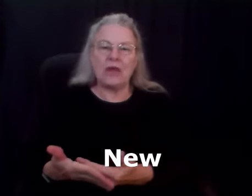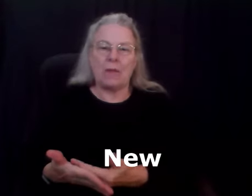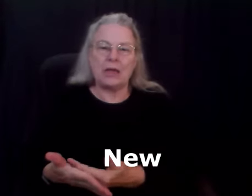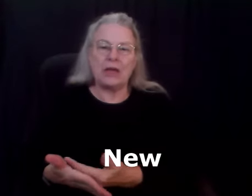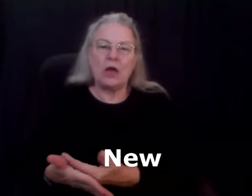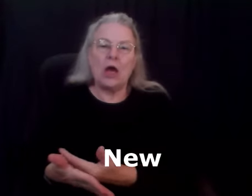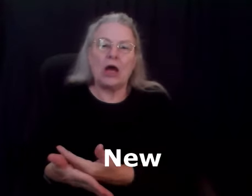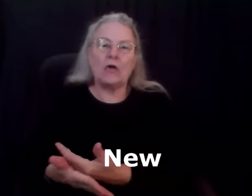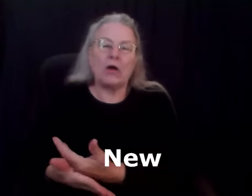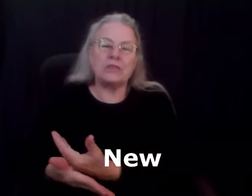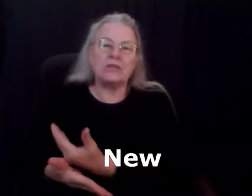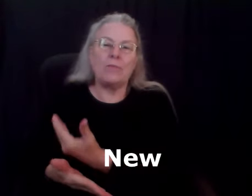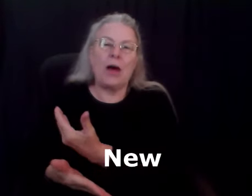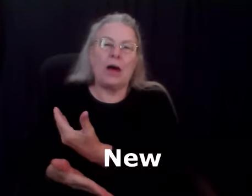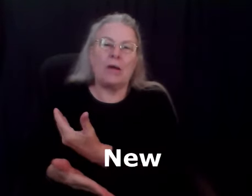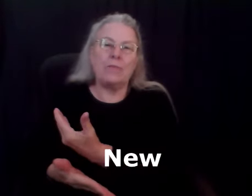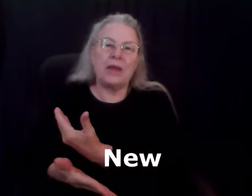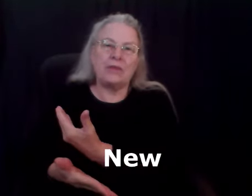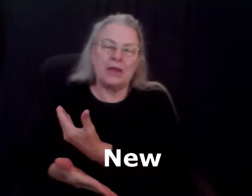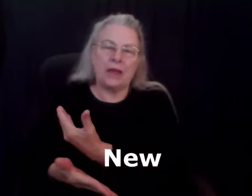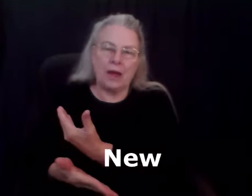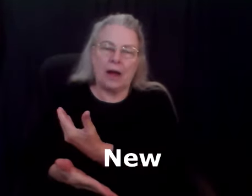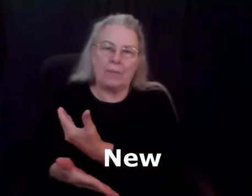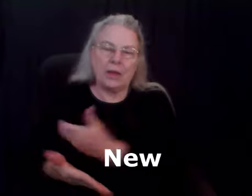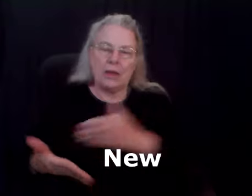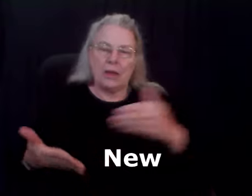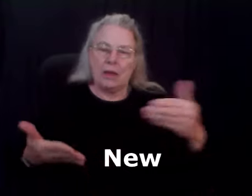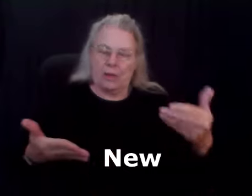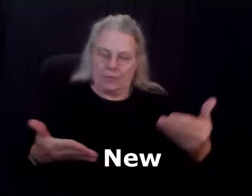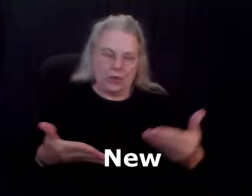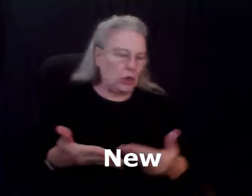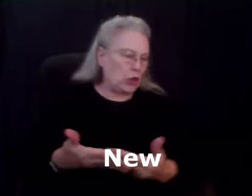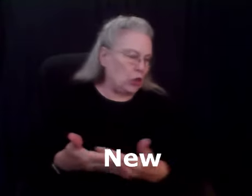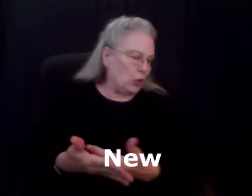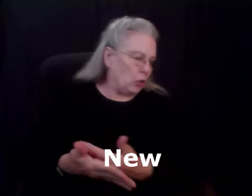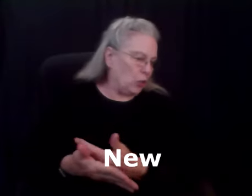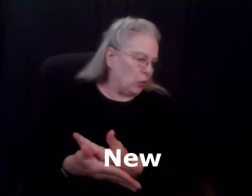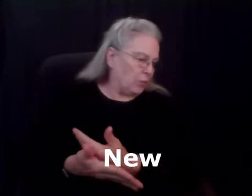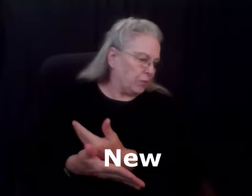dominant across the palm and then up. New.